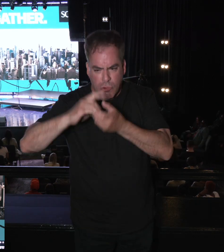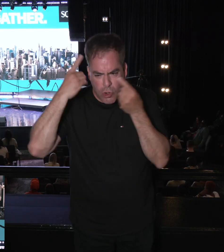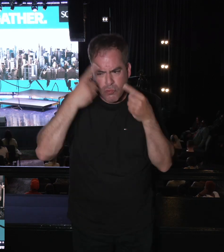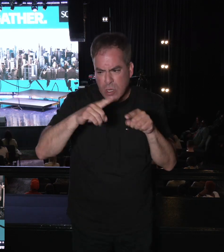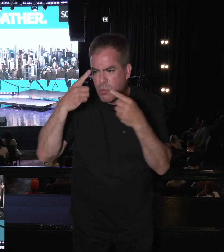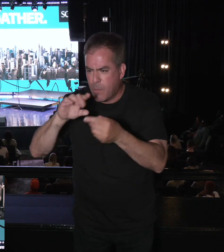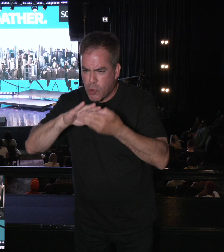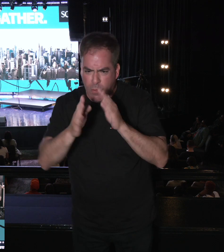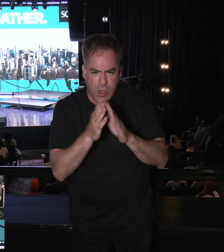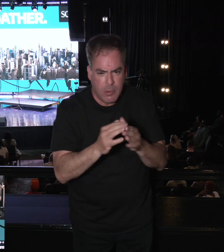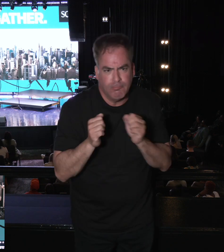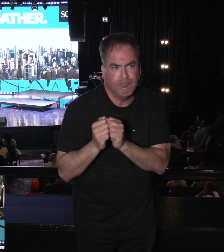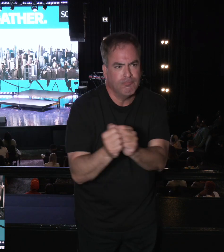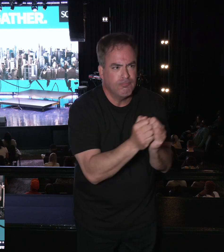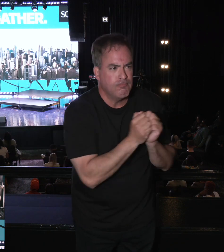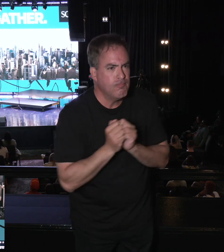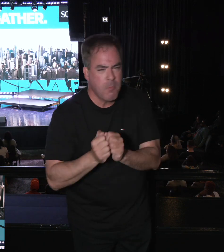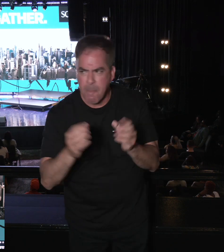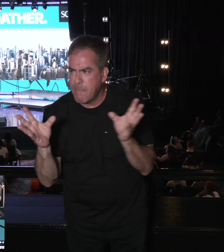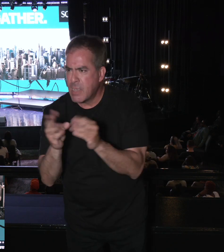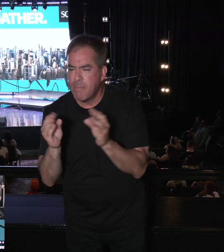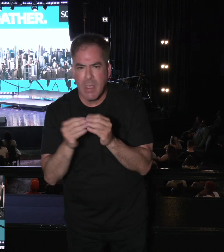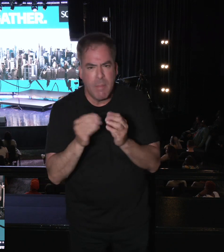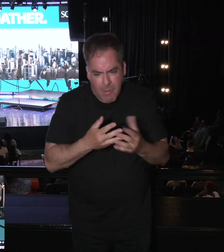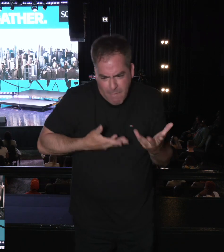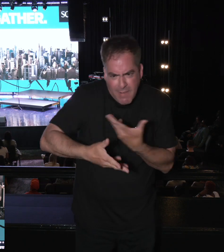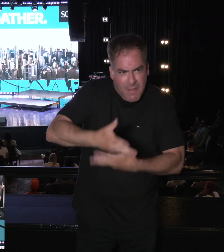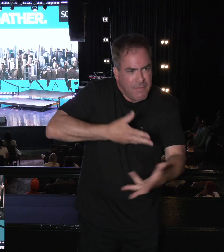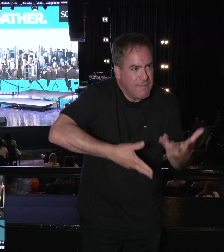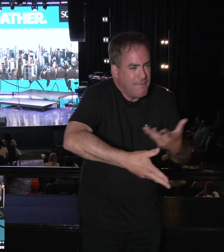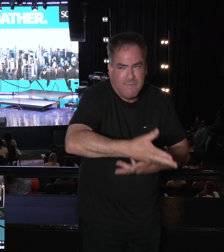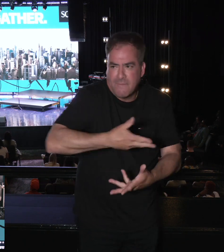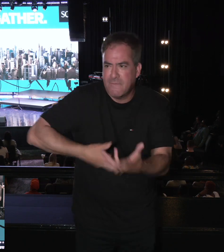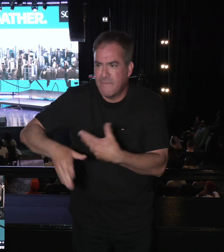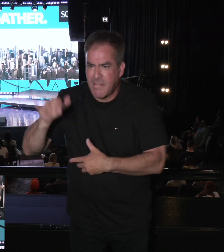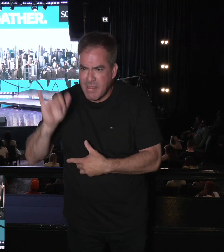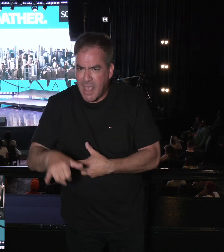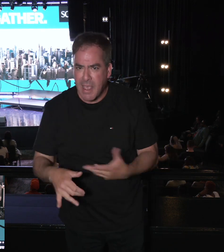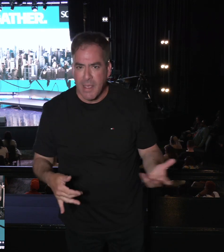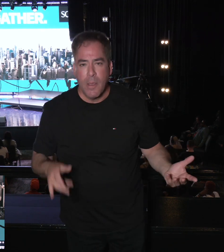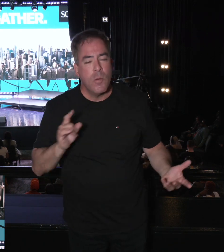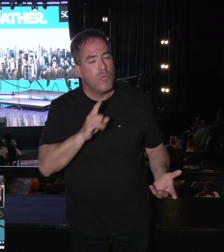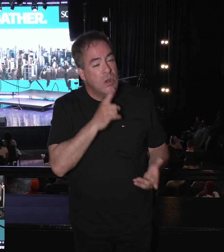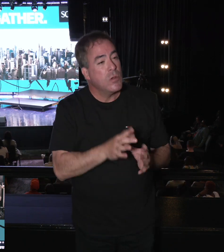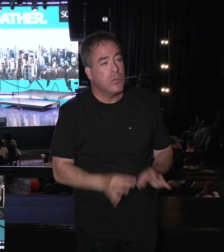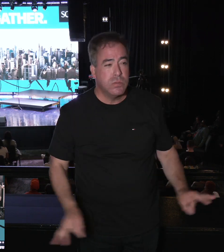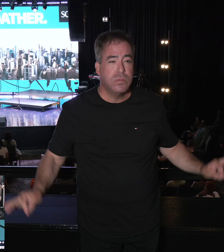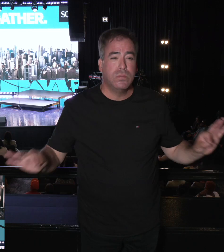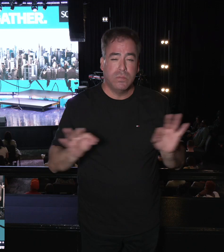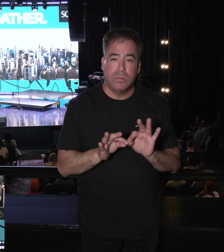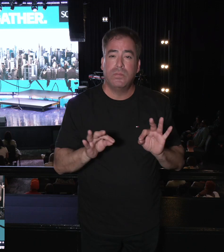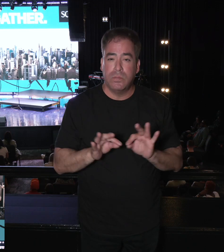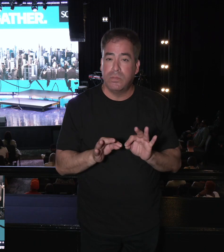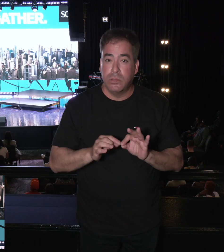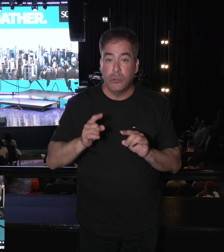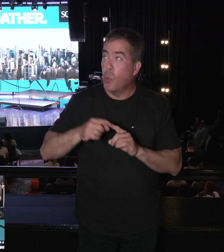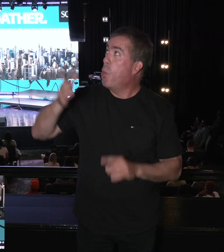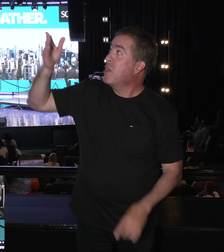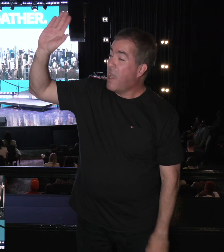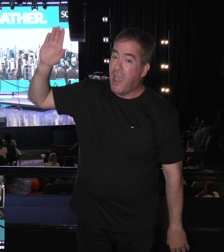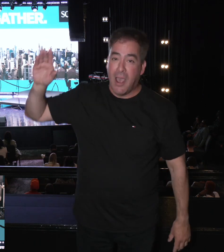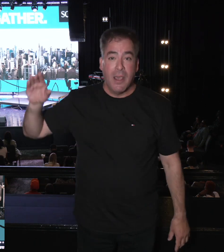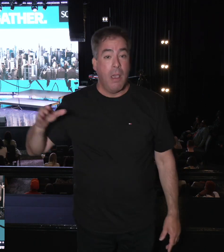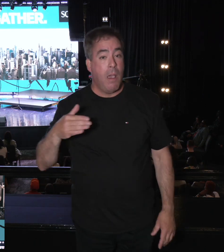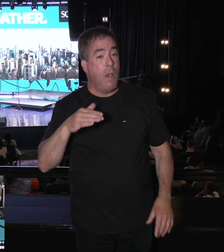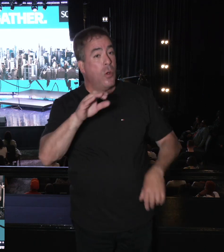agreement, togetherness, meeting, congregation, fellowship. It's so important to God. And you know,